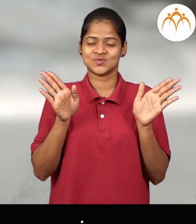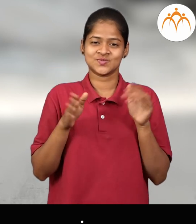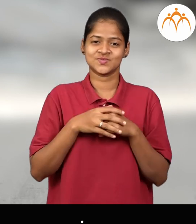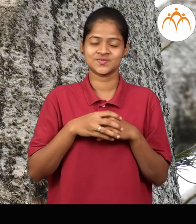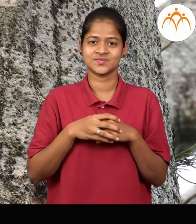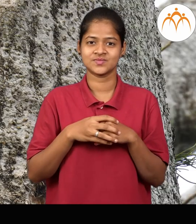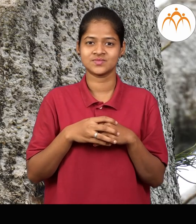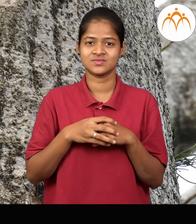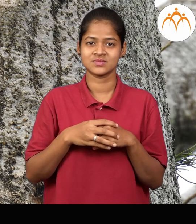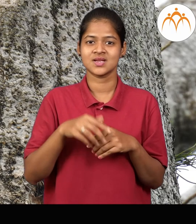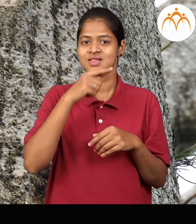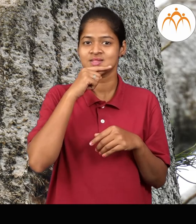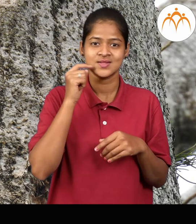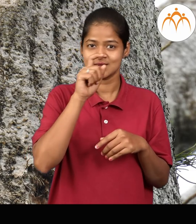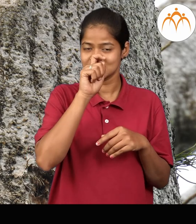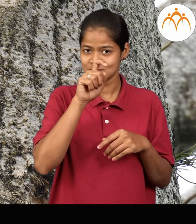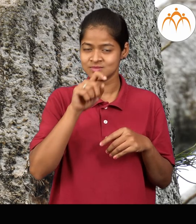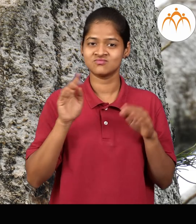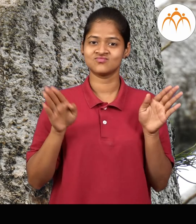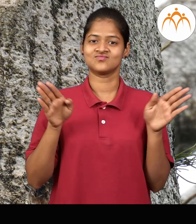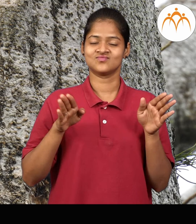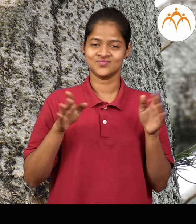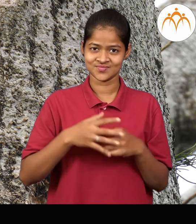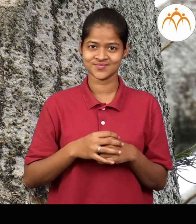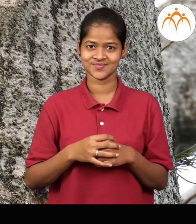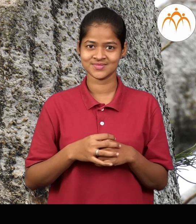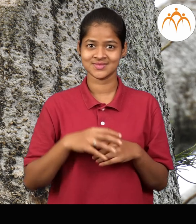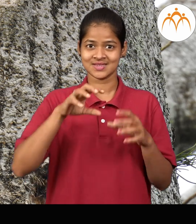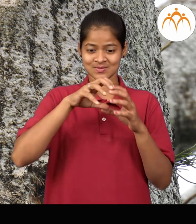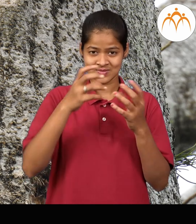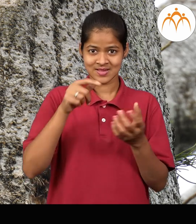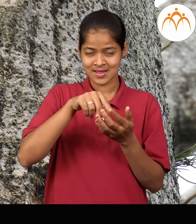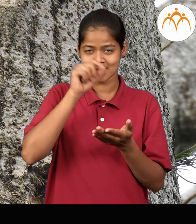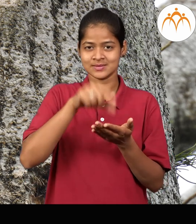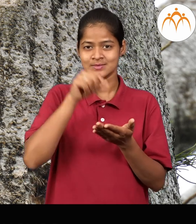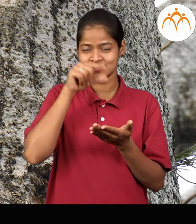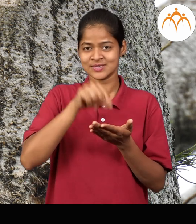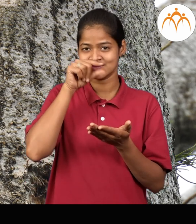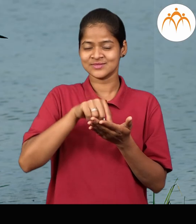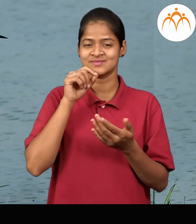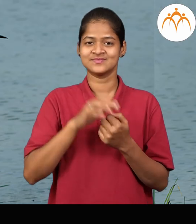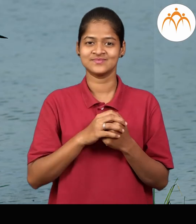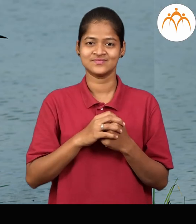Parrot. Parrots eat guavas. Egret.